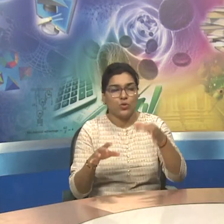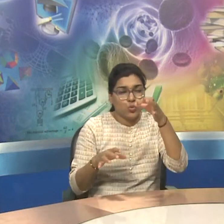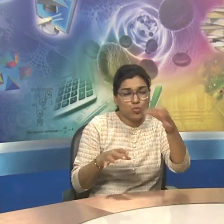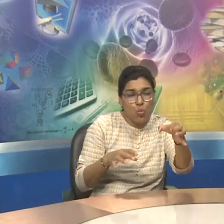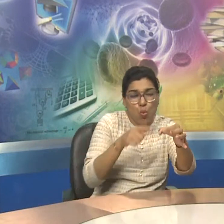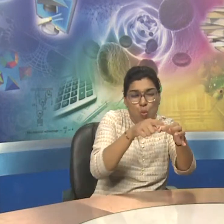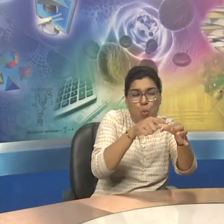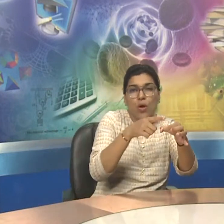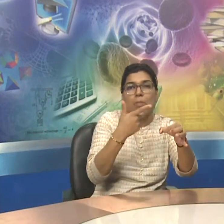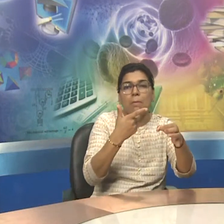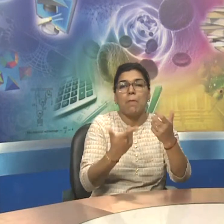being